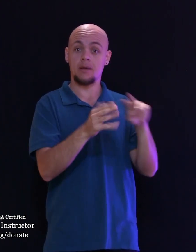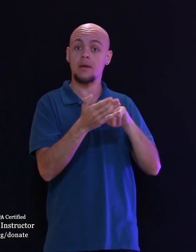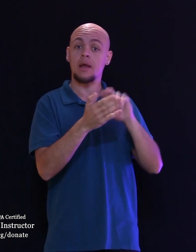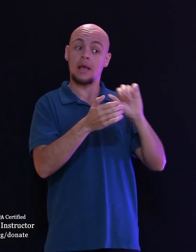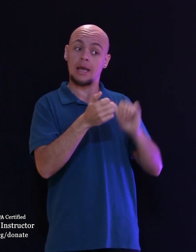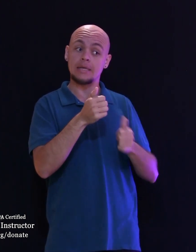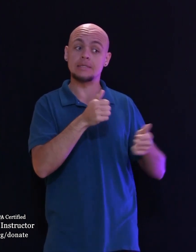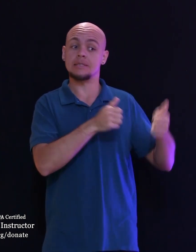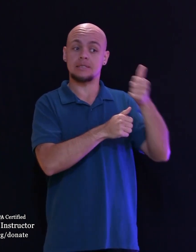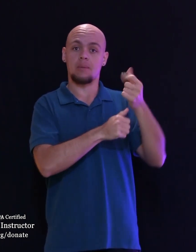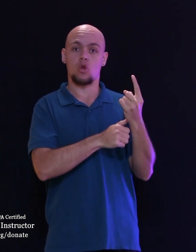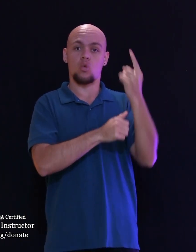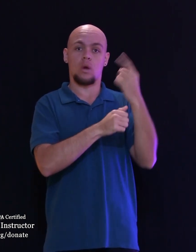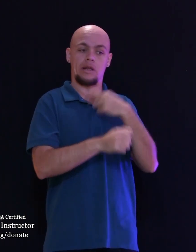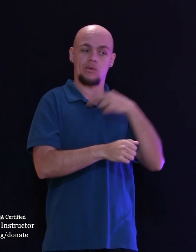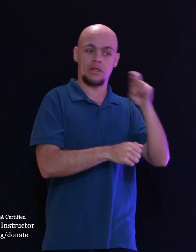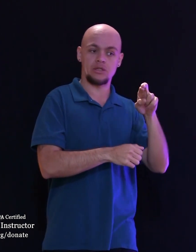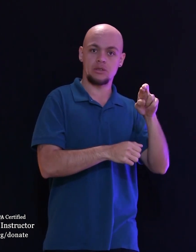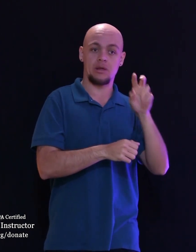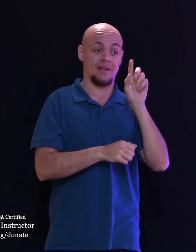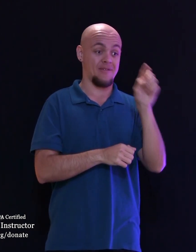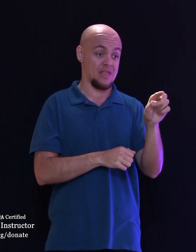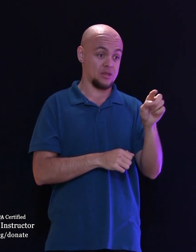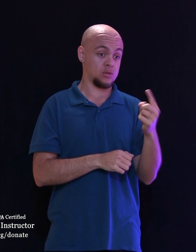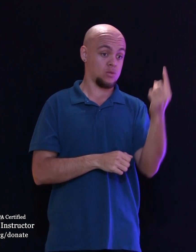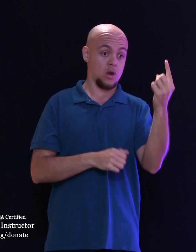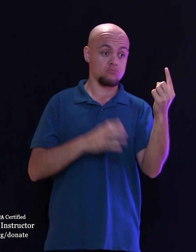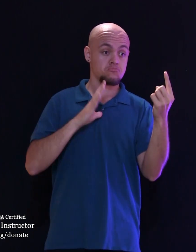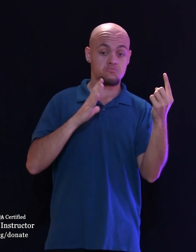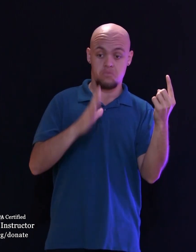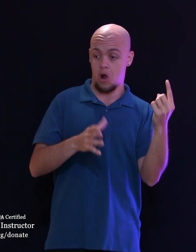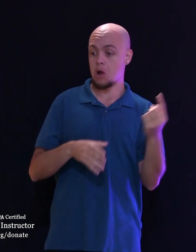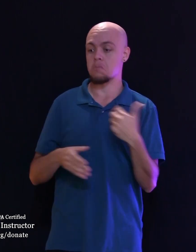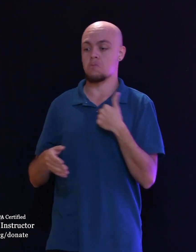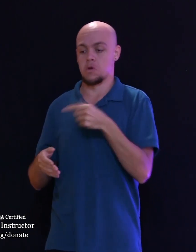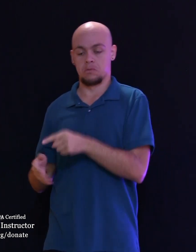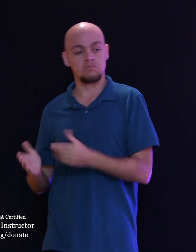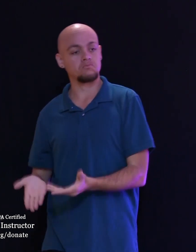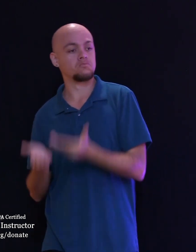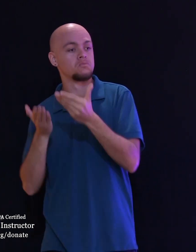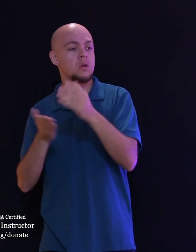one religion over the other? They say, well, if you put that one up, how about putting this one up?